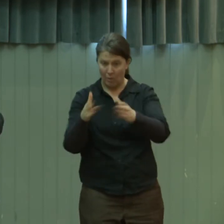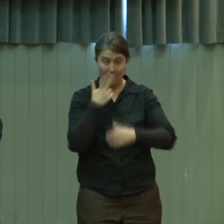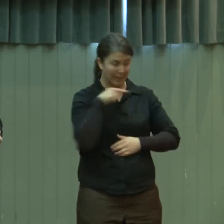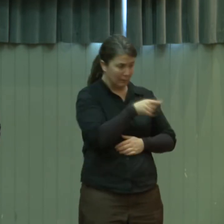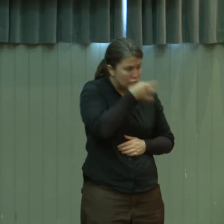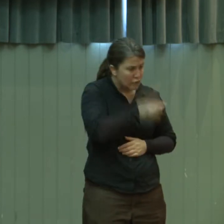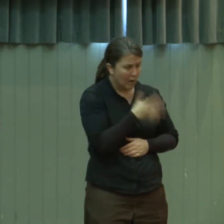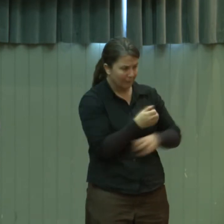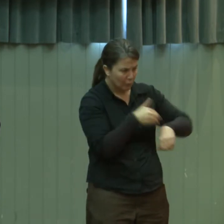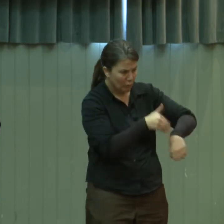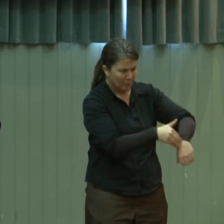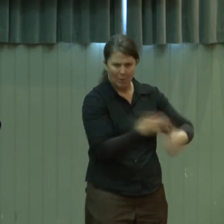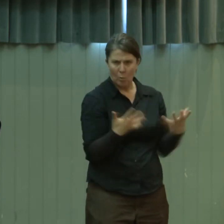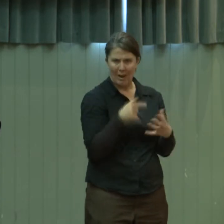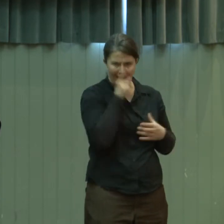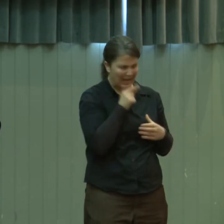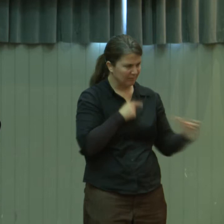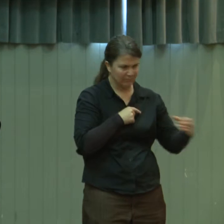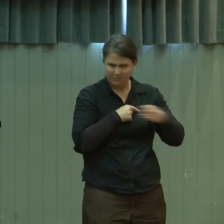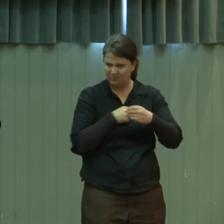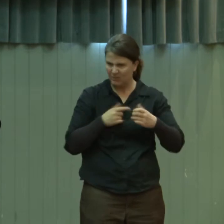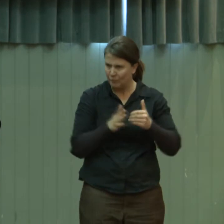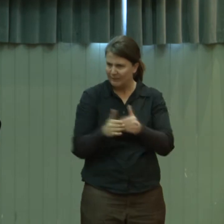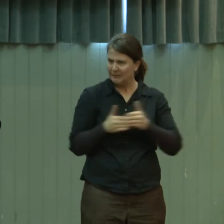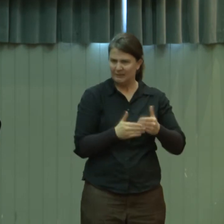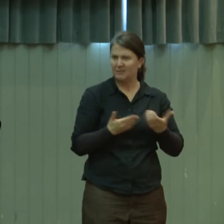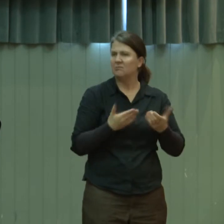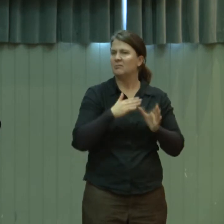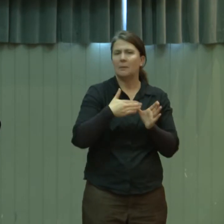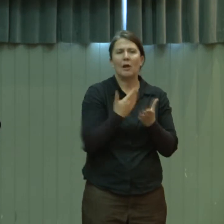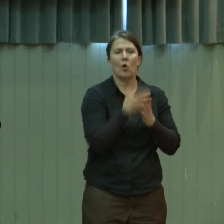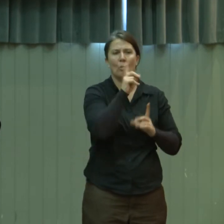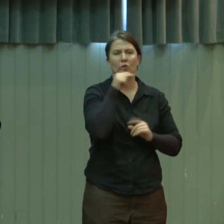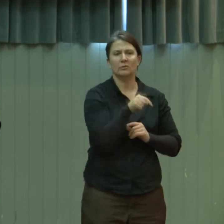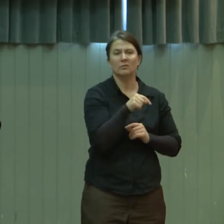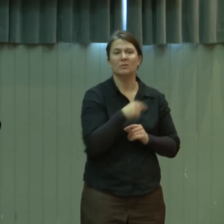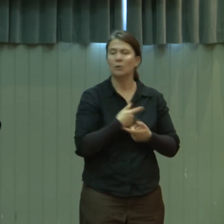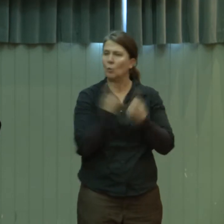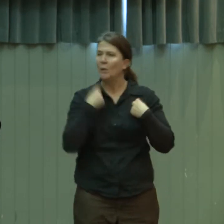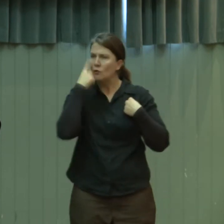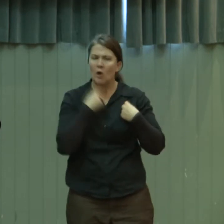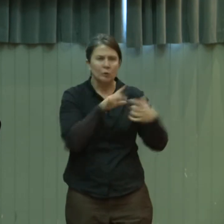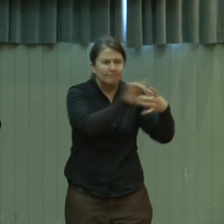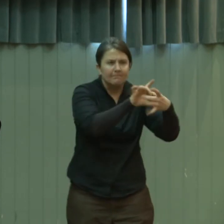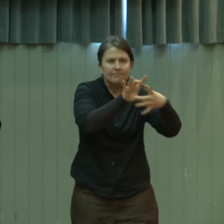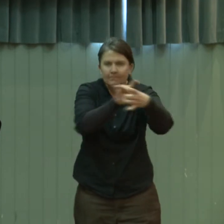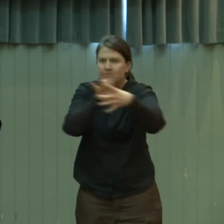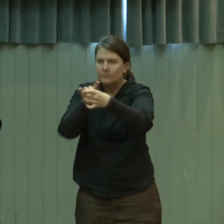go to help them with that difficulty, whatever it may be? And we try and build alliances with local services.